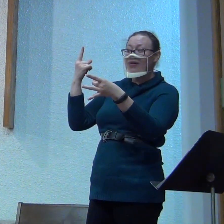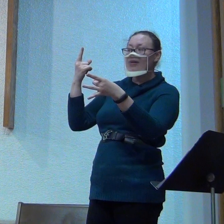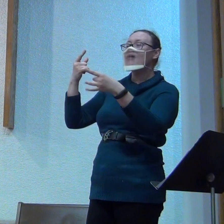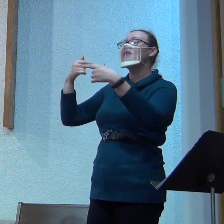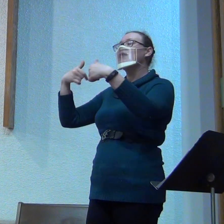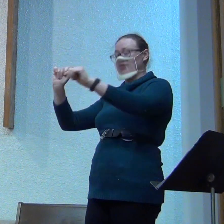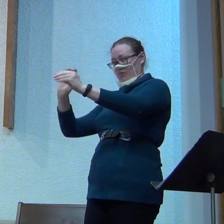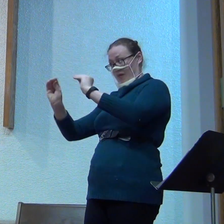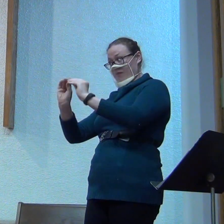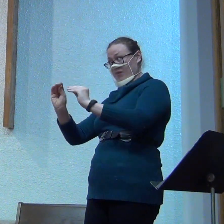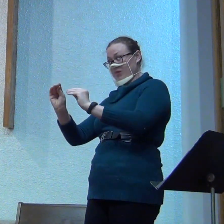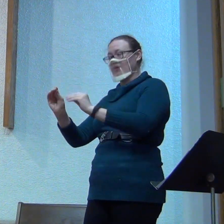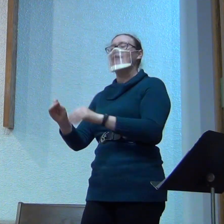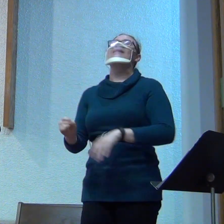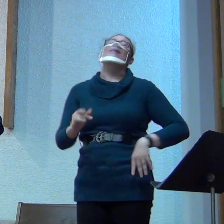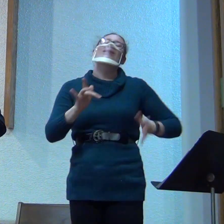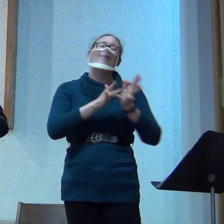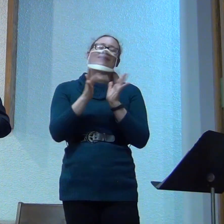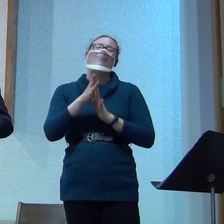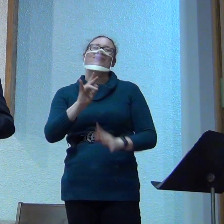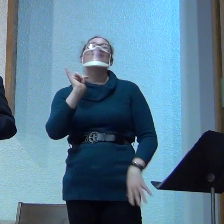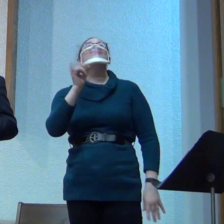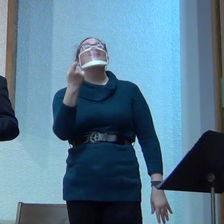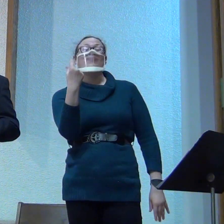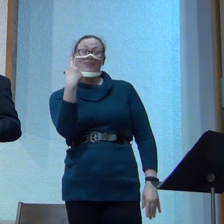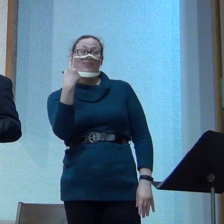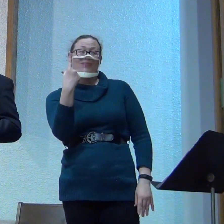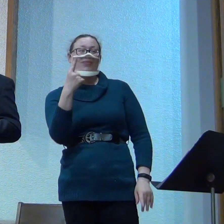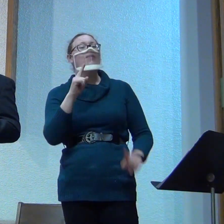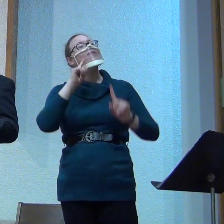it. And he caught that. And in